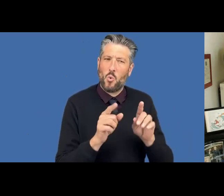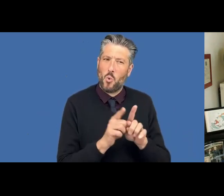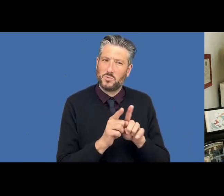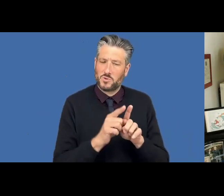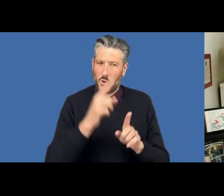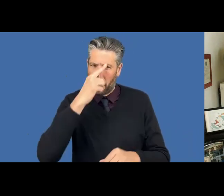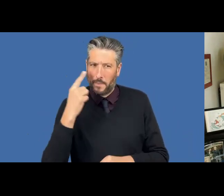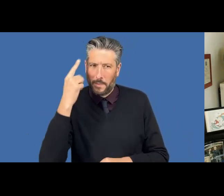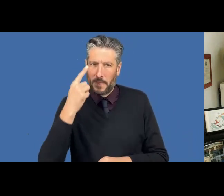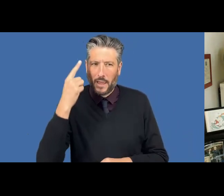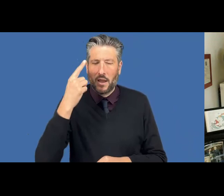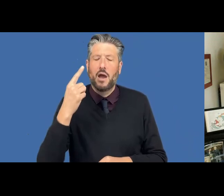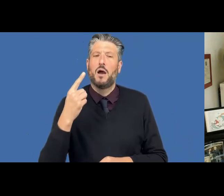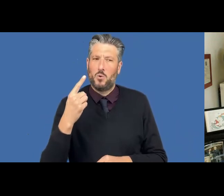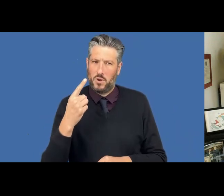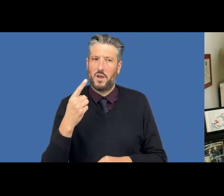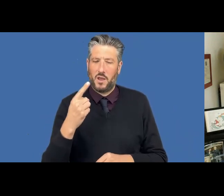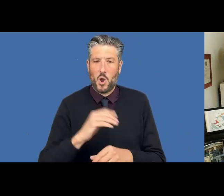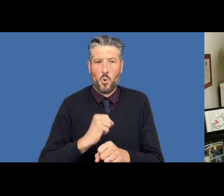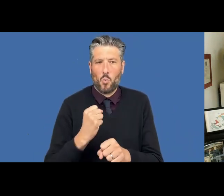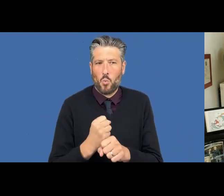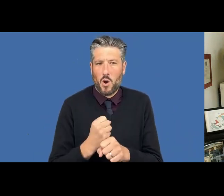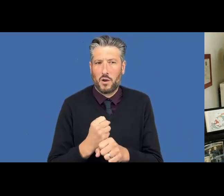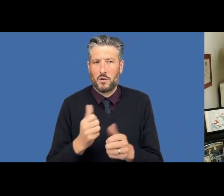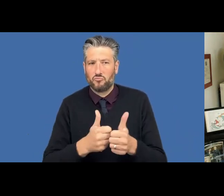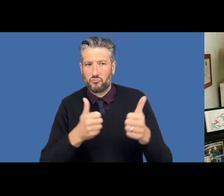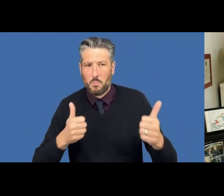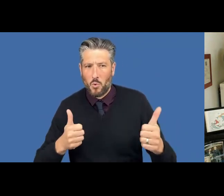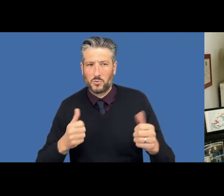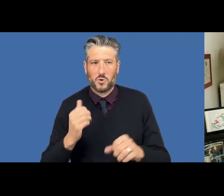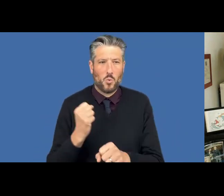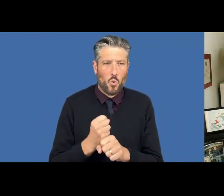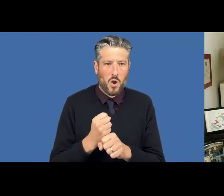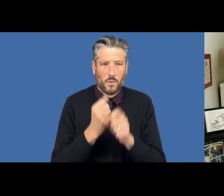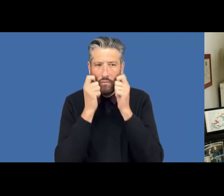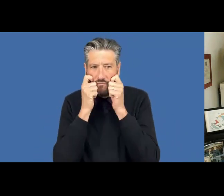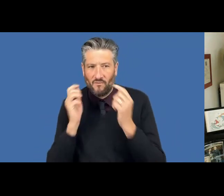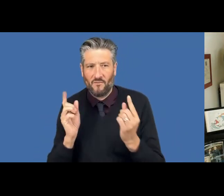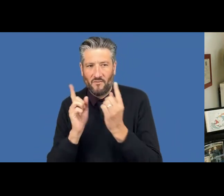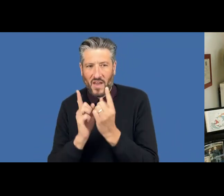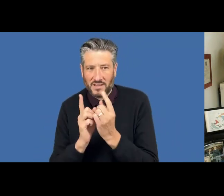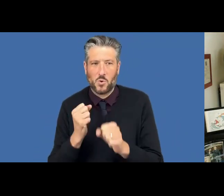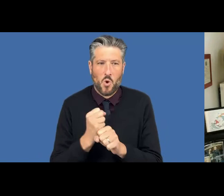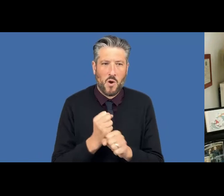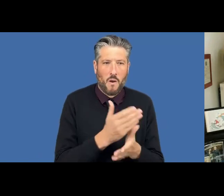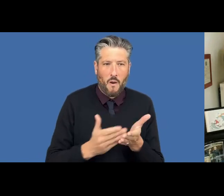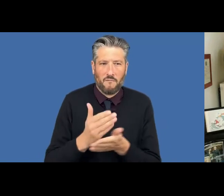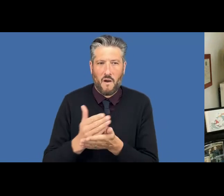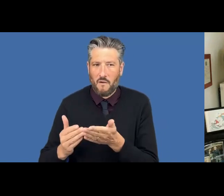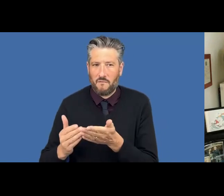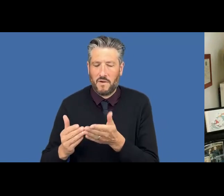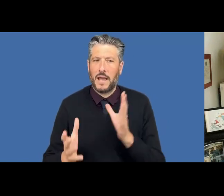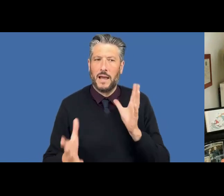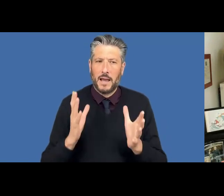hybrid working experience, whilst remote working has its benefits in terms of, you know, enabling people with